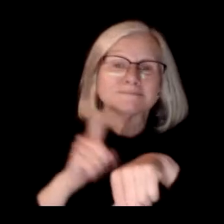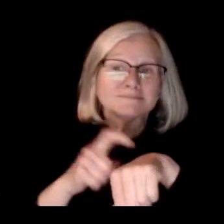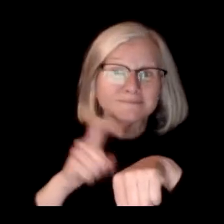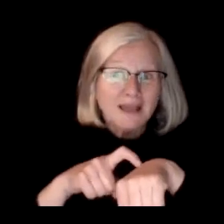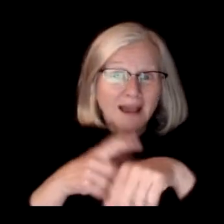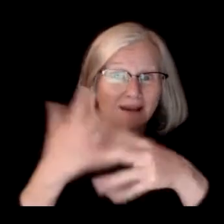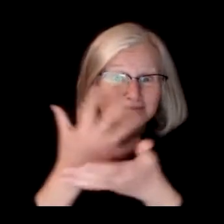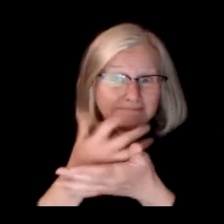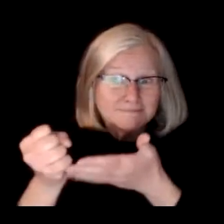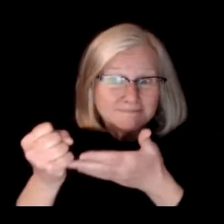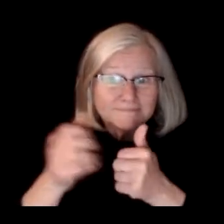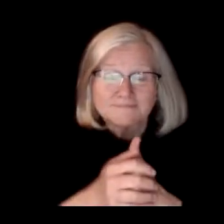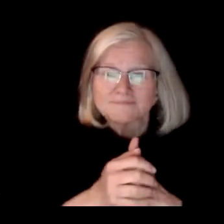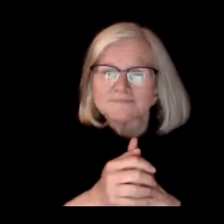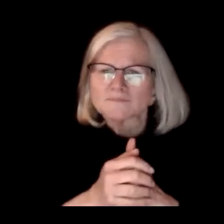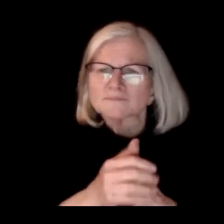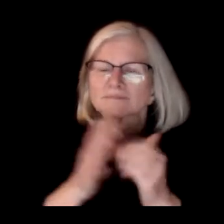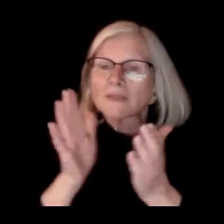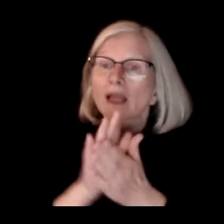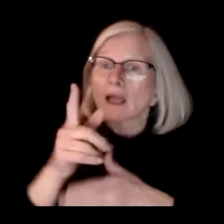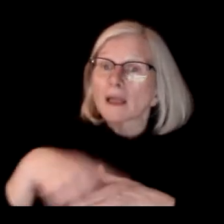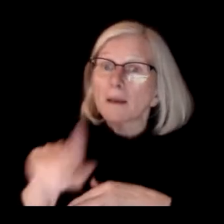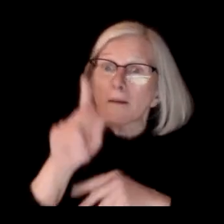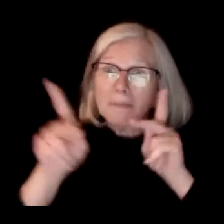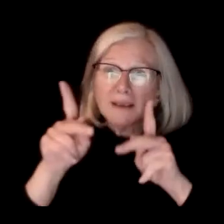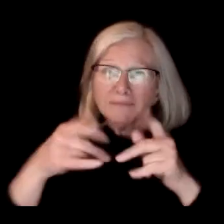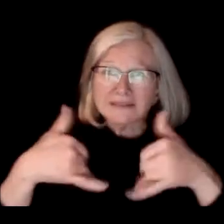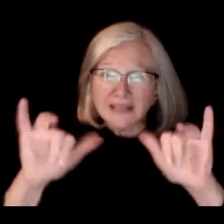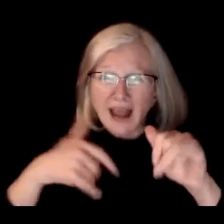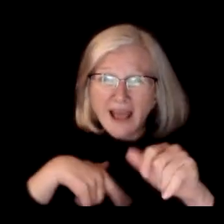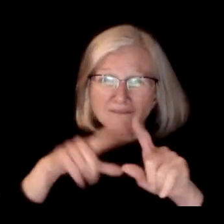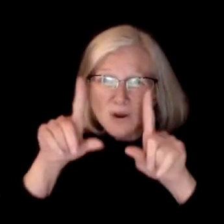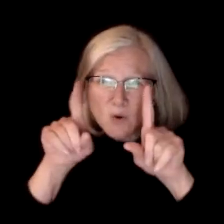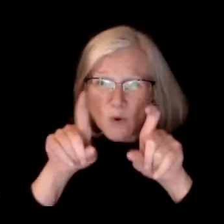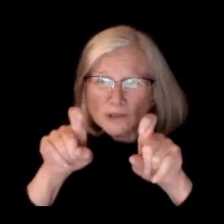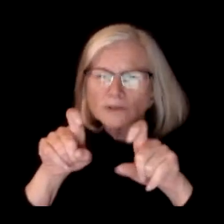reporters with additional questions to reach out to our office. Have a good day, and we'll be back with you again soon.